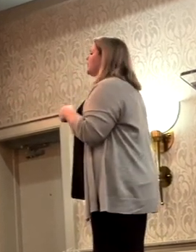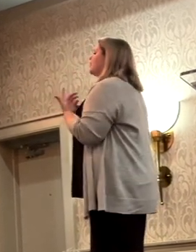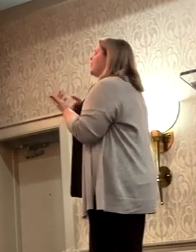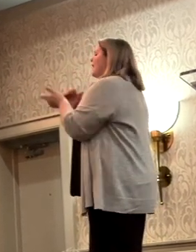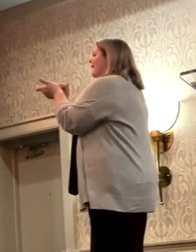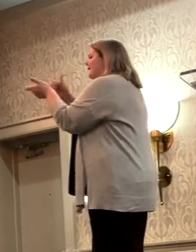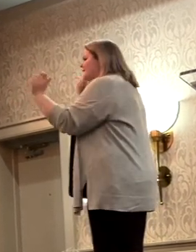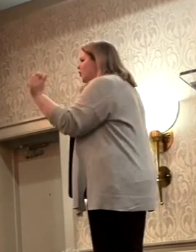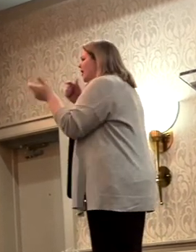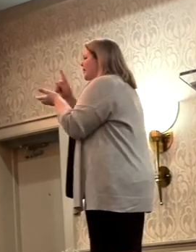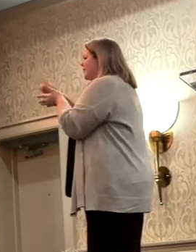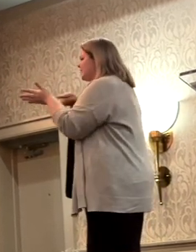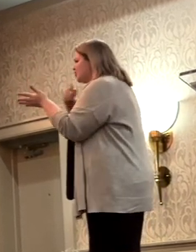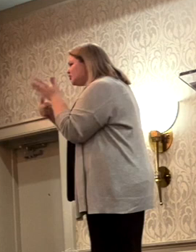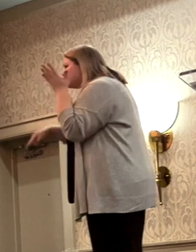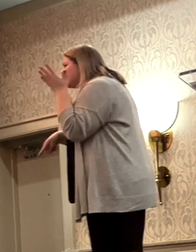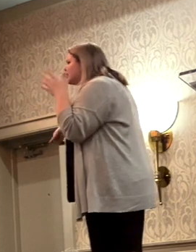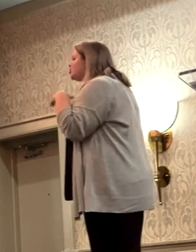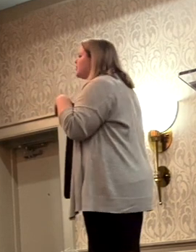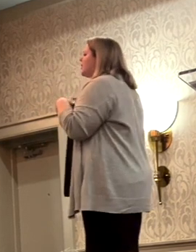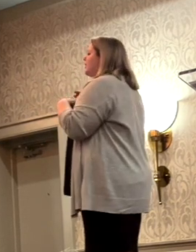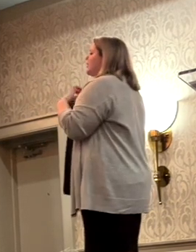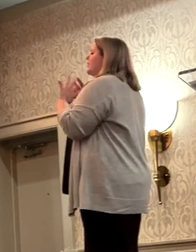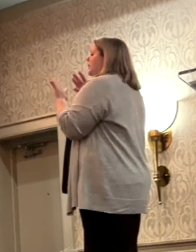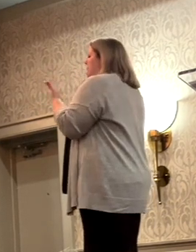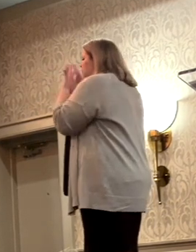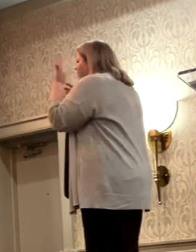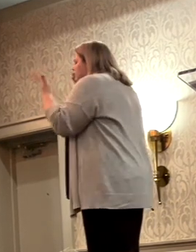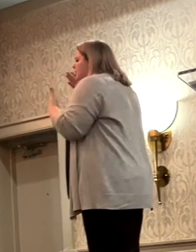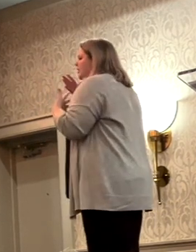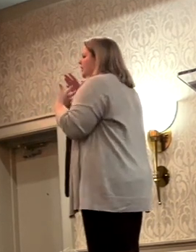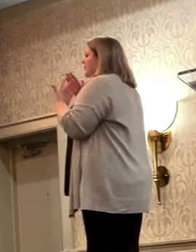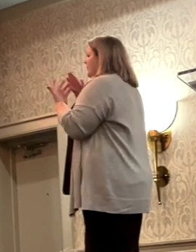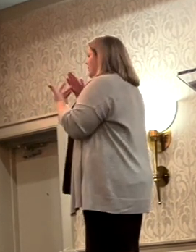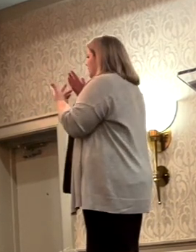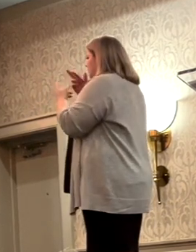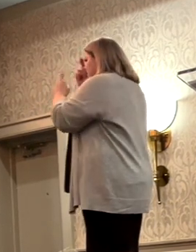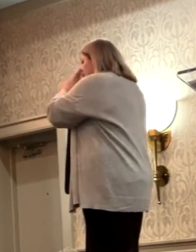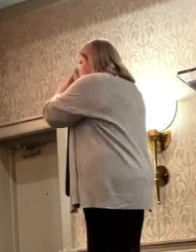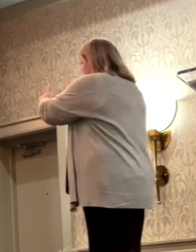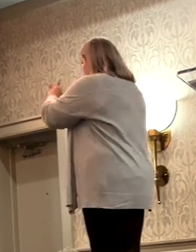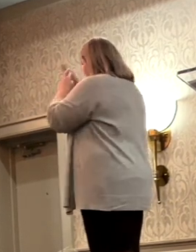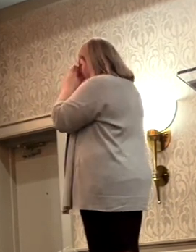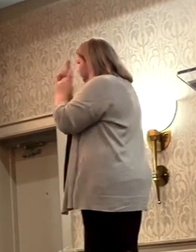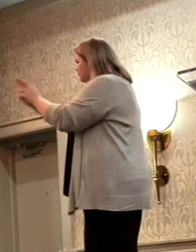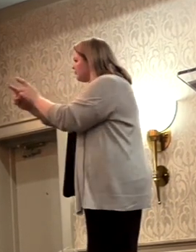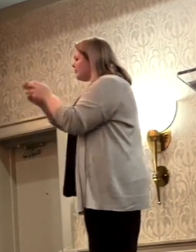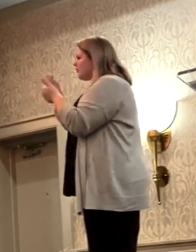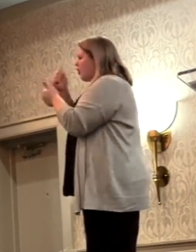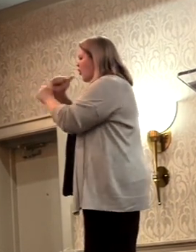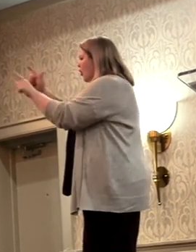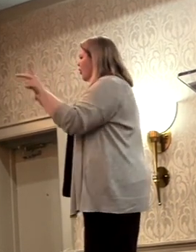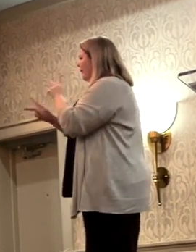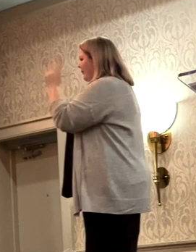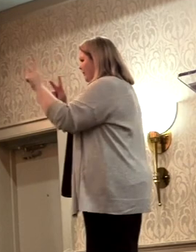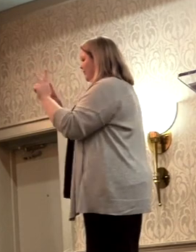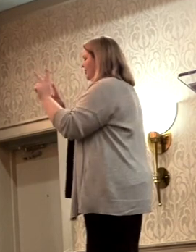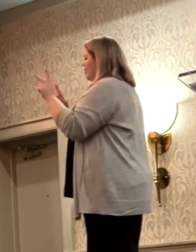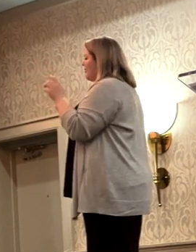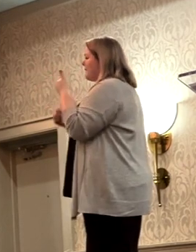harassment. Treat everyone with respect. And above all, have integrity.